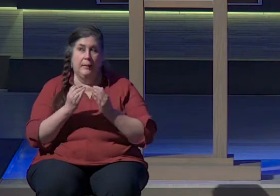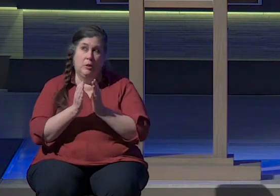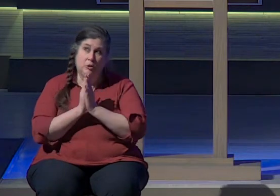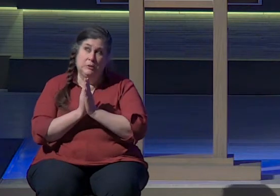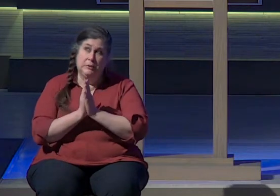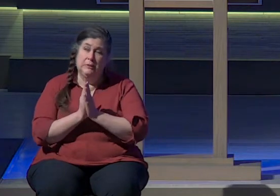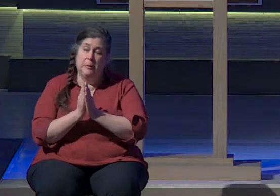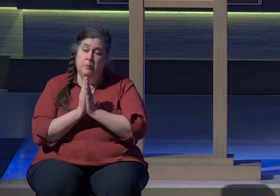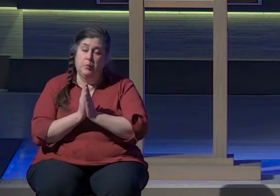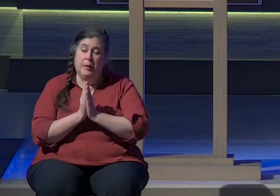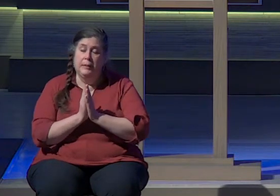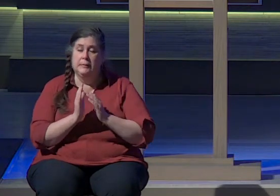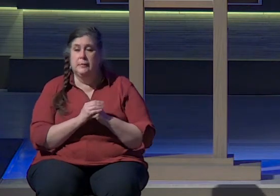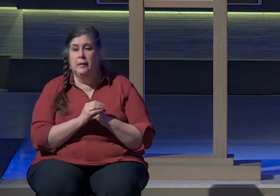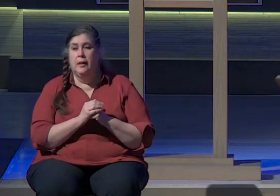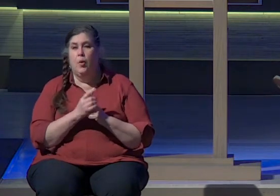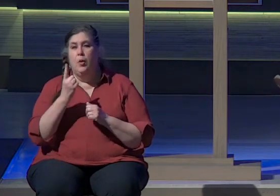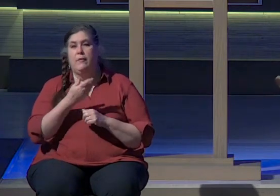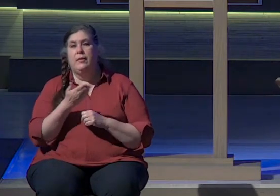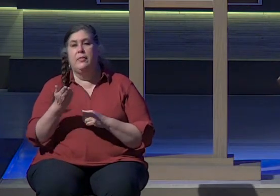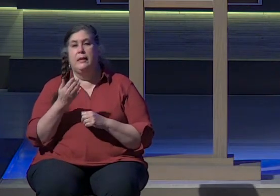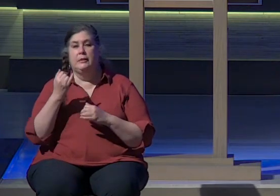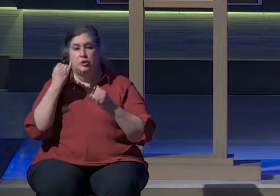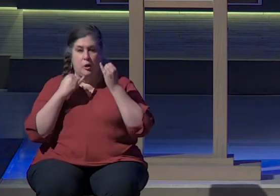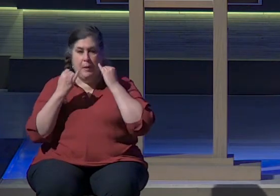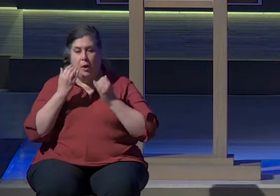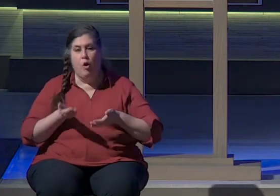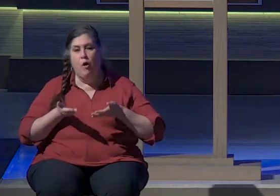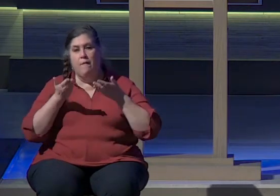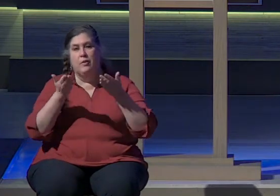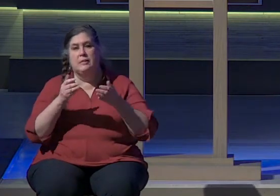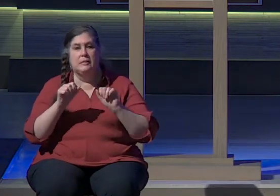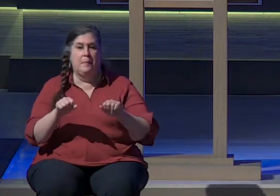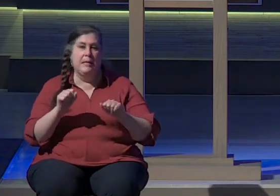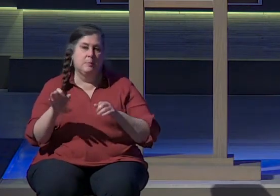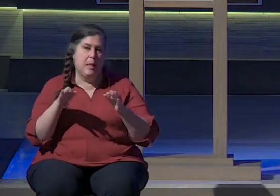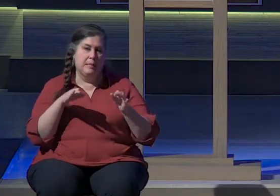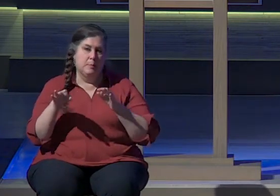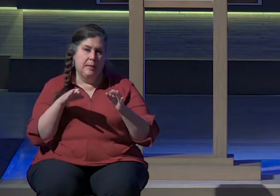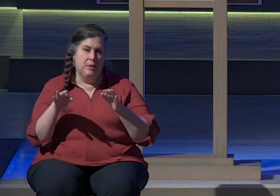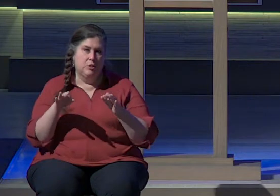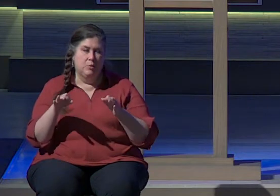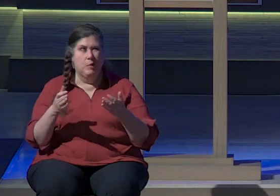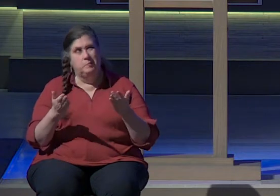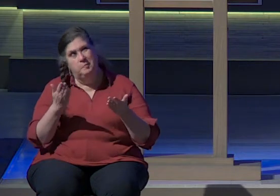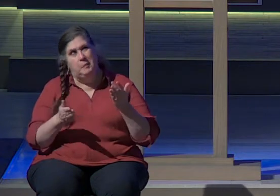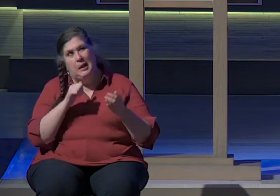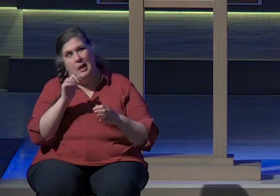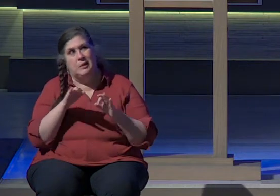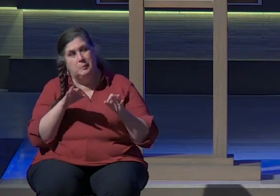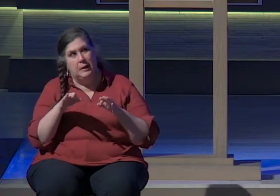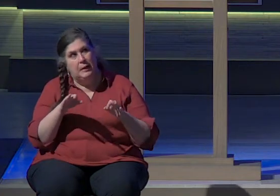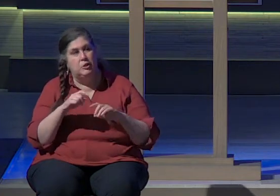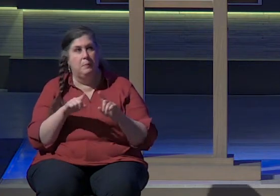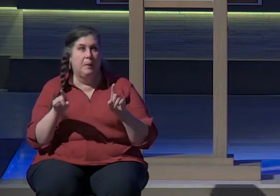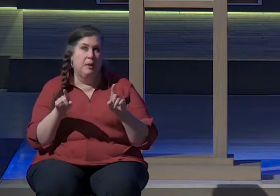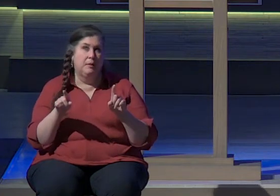and prays, right? And one of the things that Jeremiah offers up is a possible explanation, maybe not an explanation,